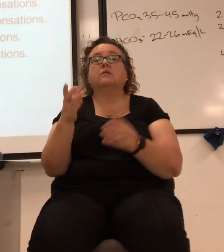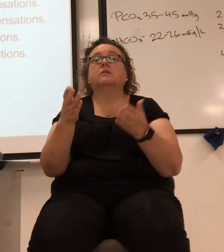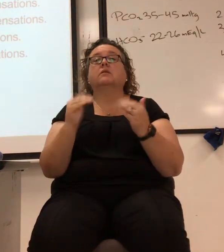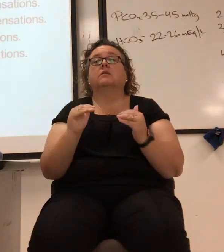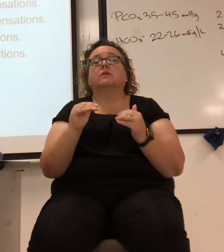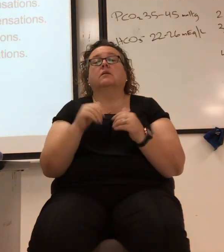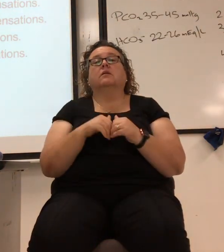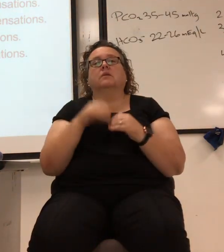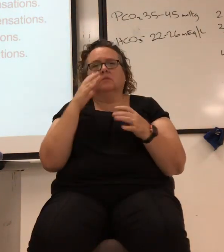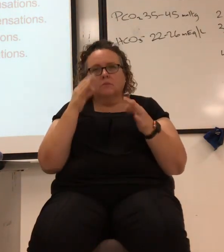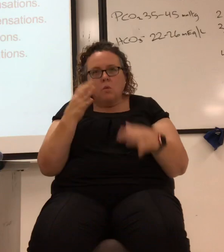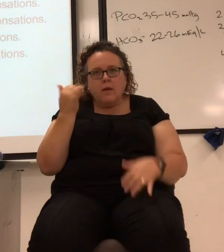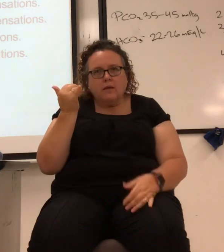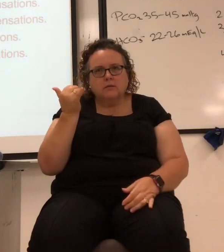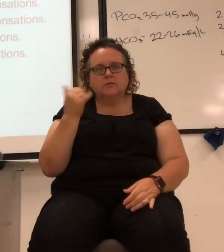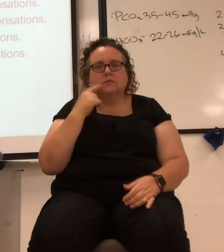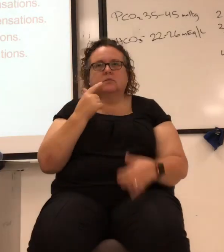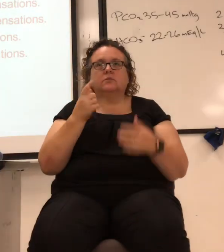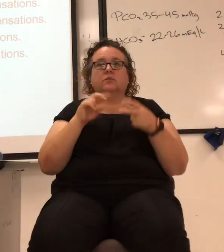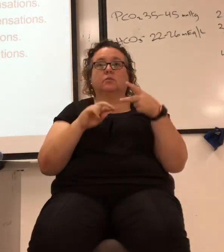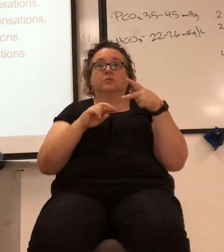Oh, okay, that's, I couldn't get it right.